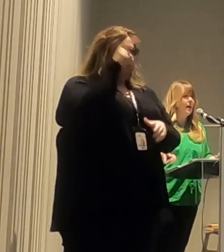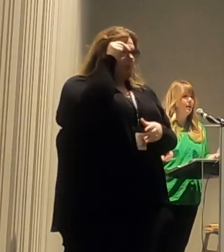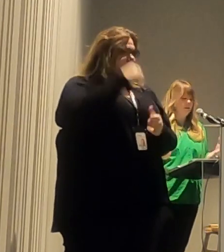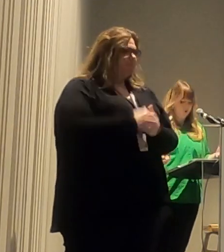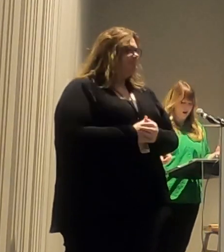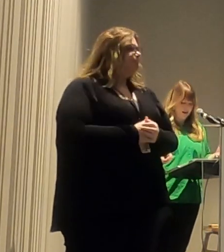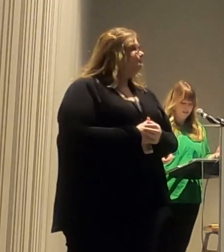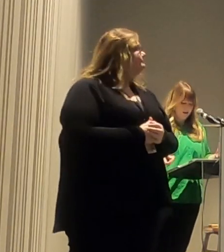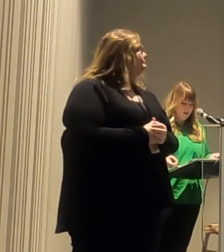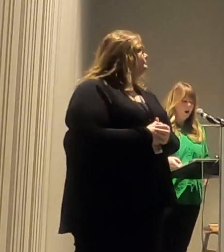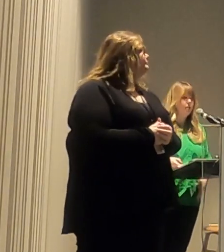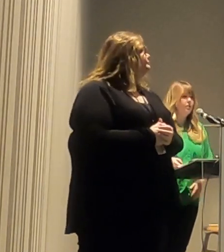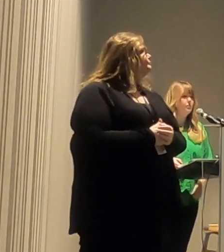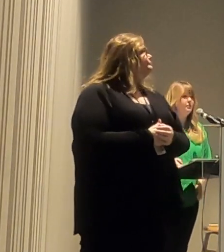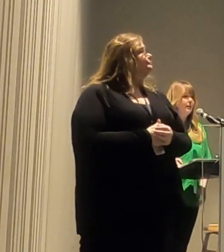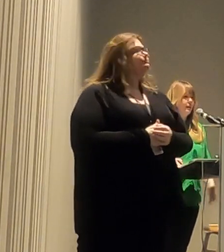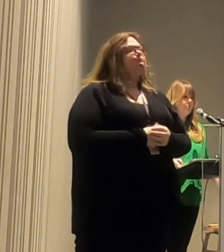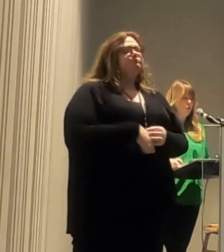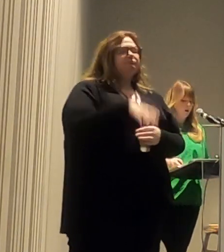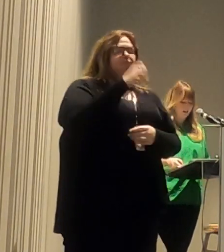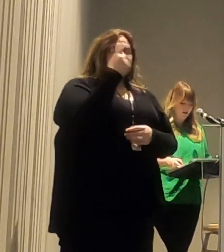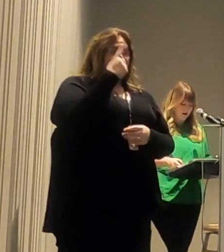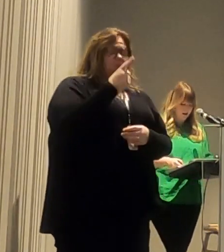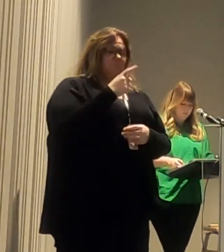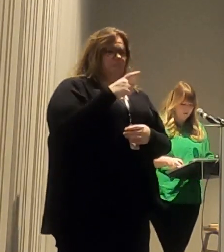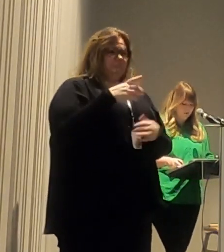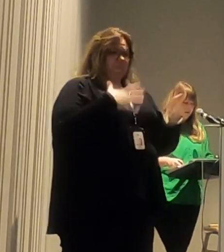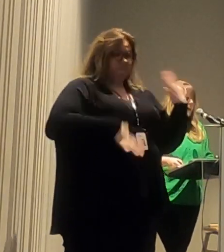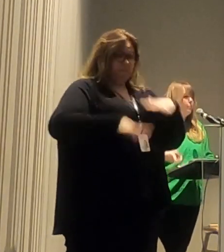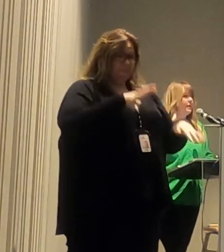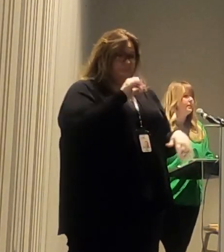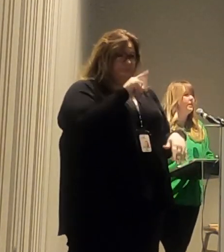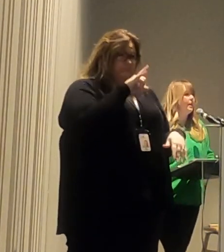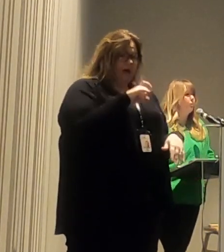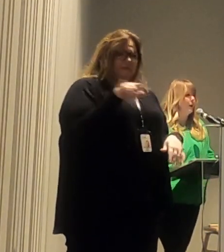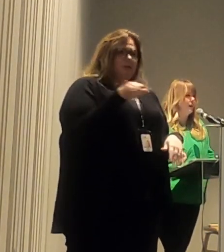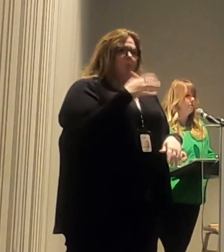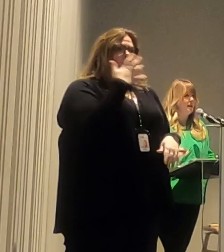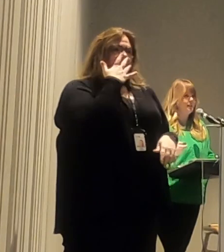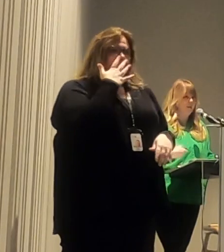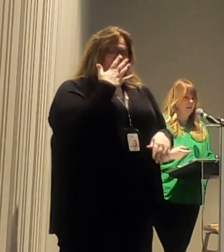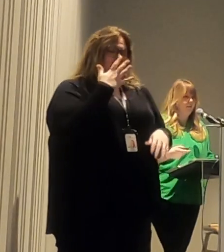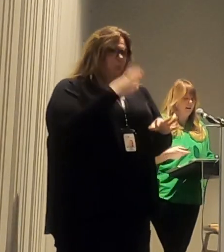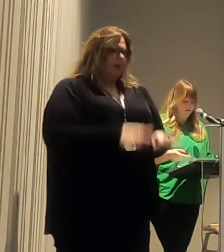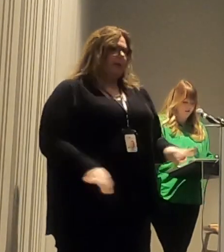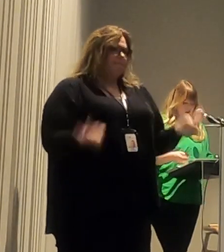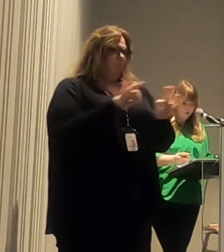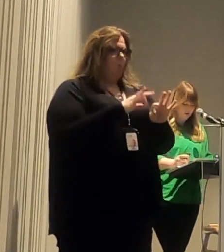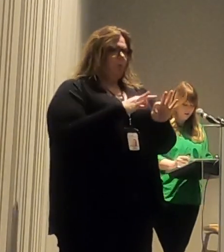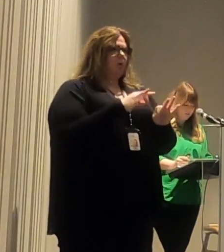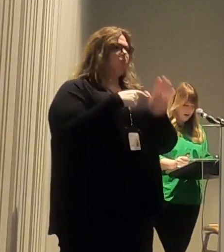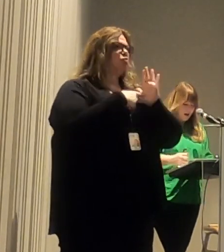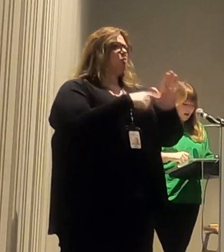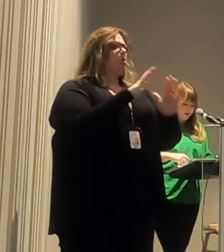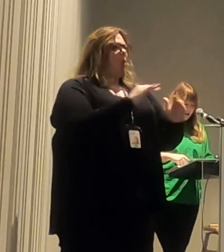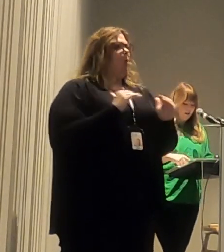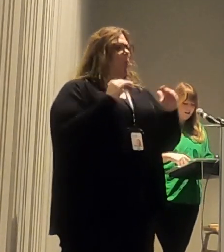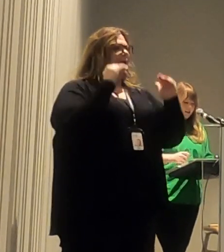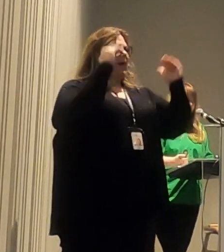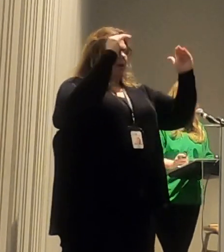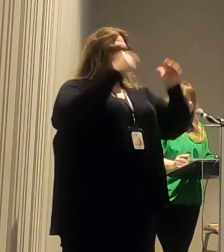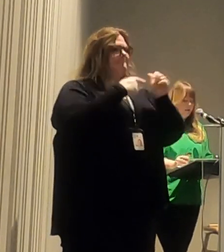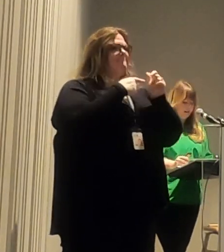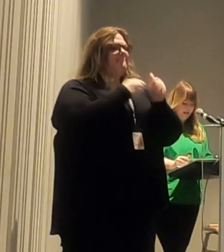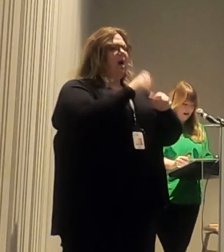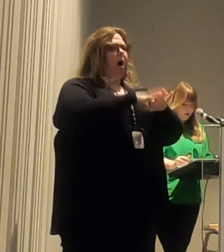Like the style of dress, color was very important and would indicate rank based on the individuals. The